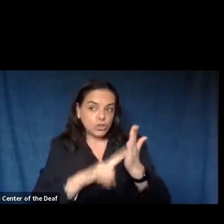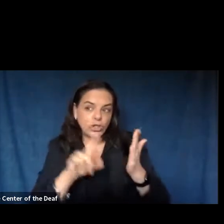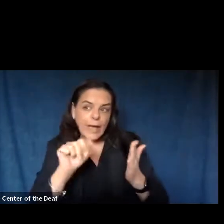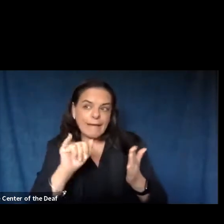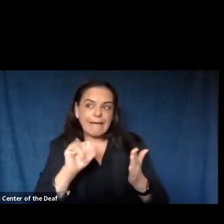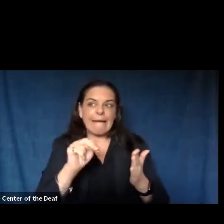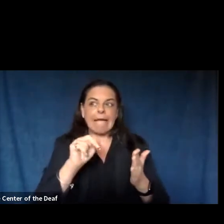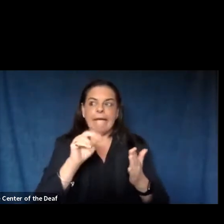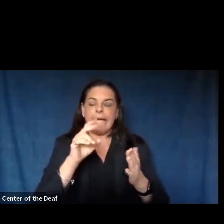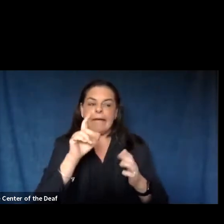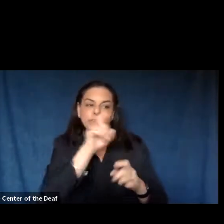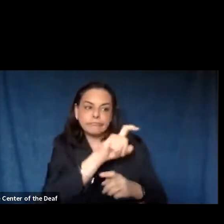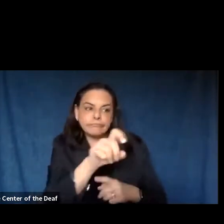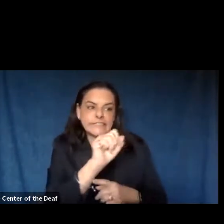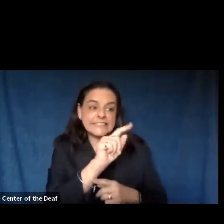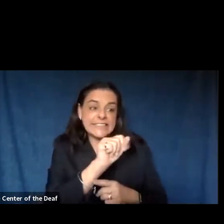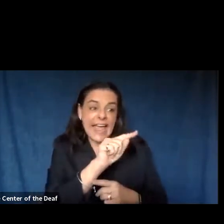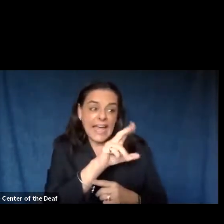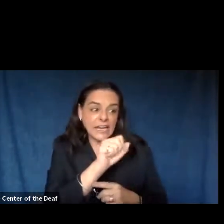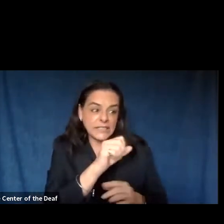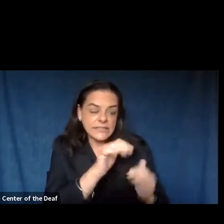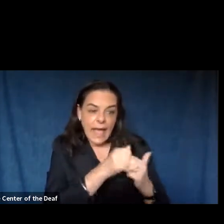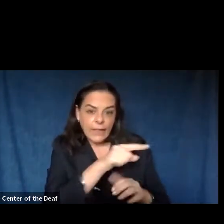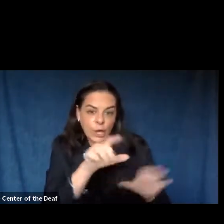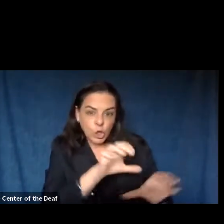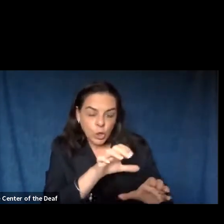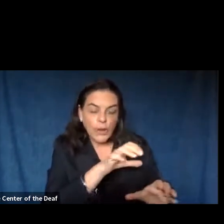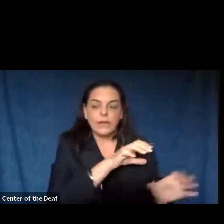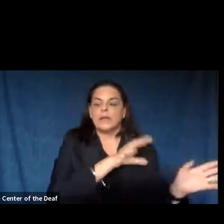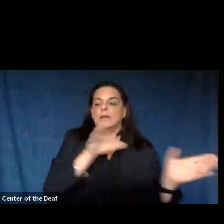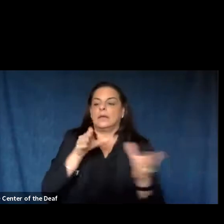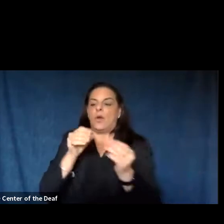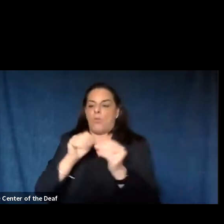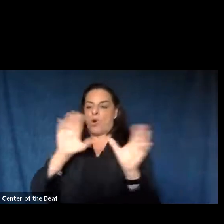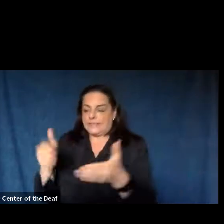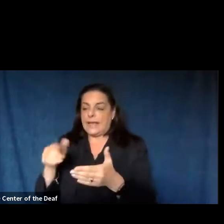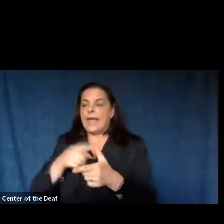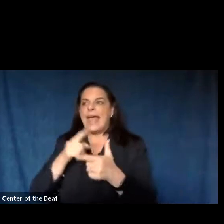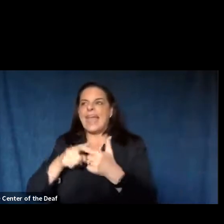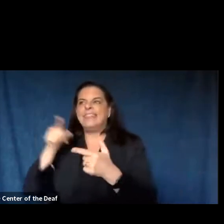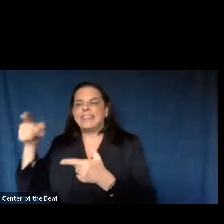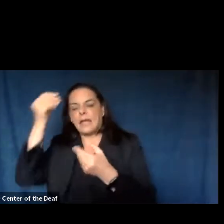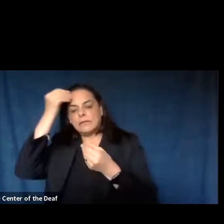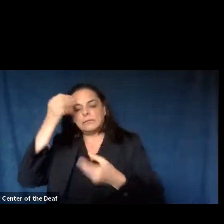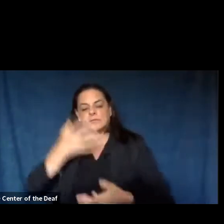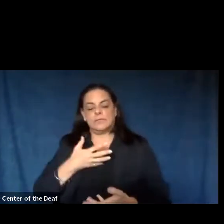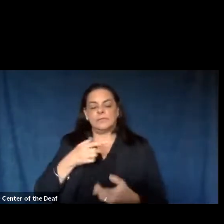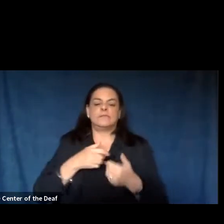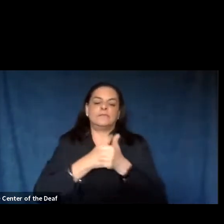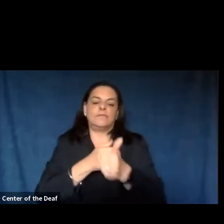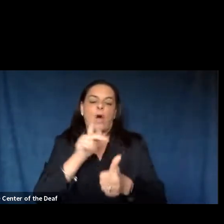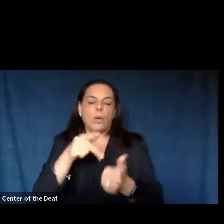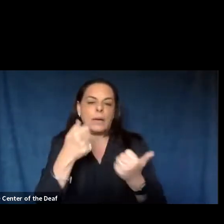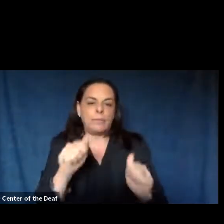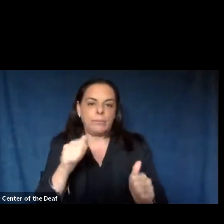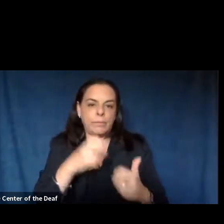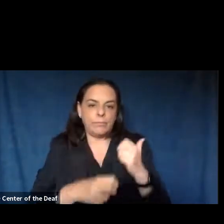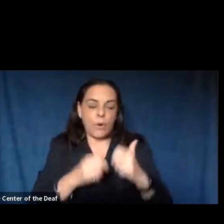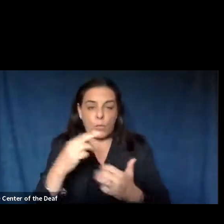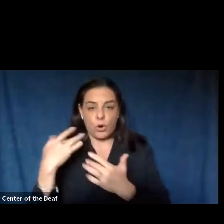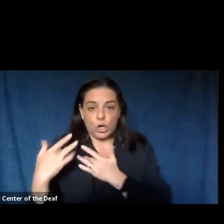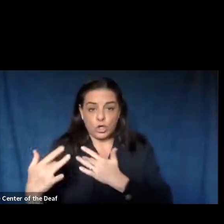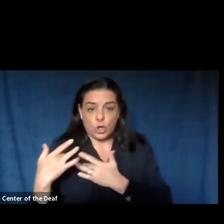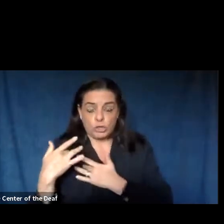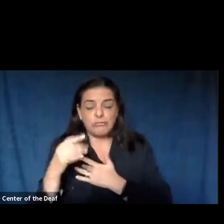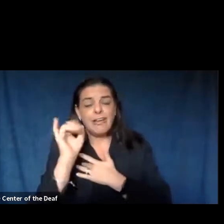statuses on folks to a more centralized format, and then they report back to us to follow up with any issues or concerns. So that's going to take a large